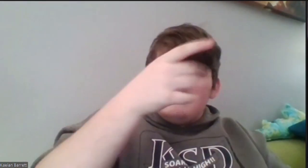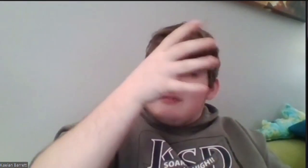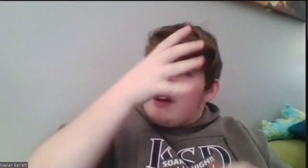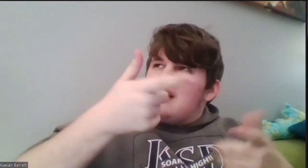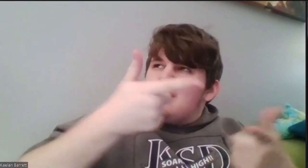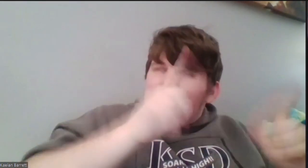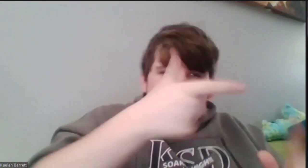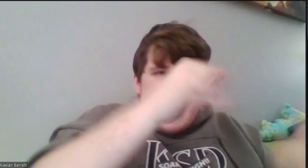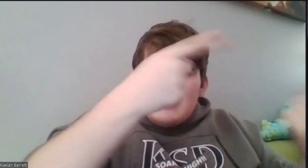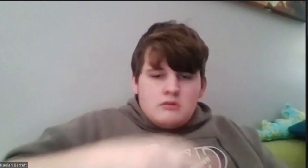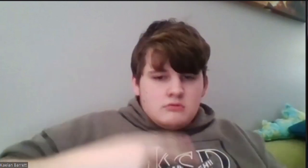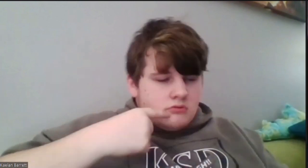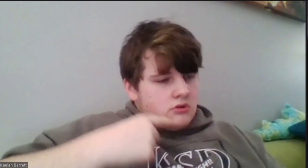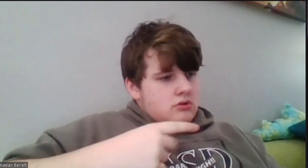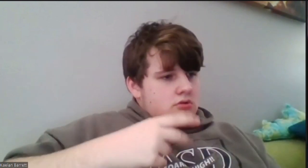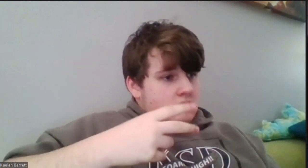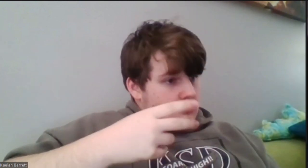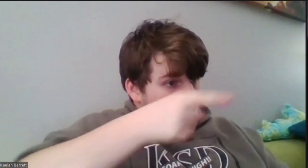disbelief. He don't think that'll happen.